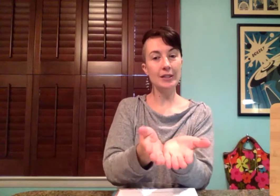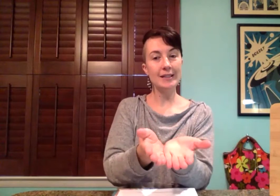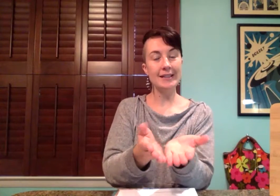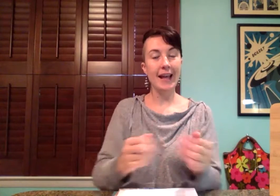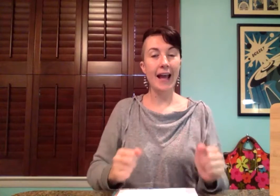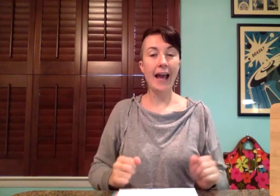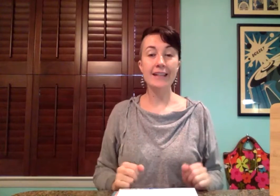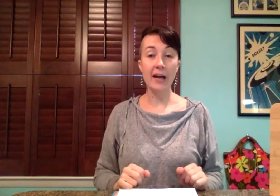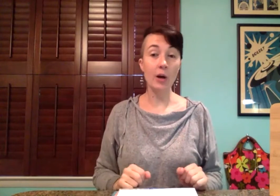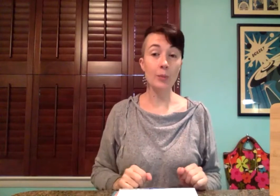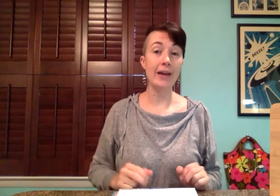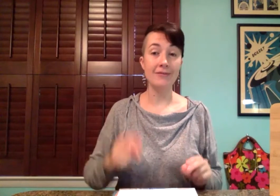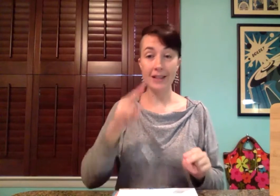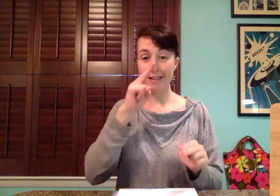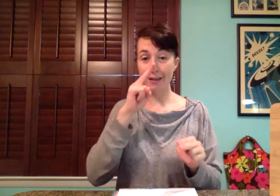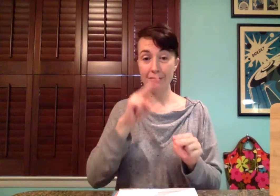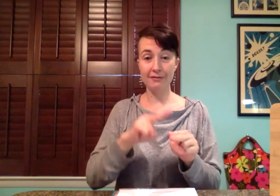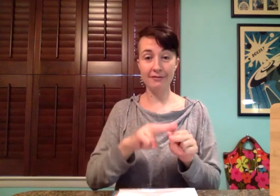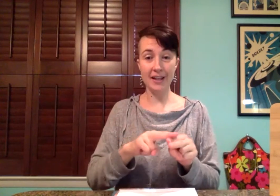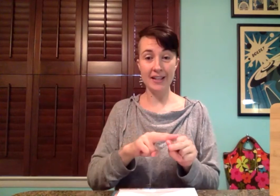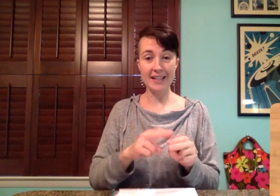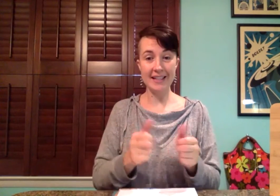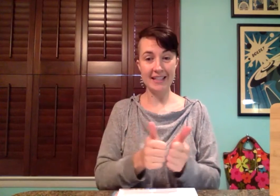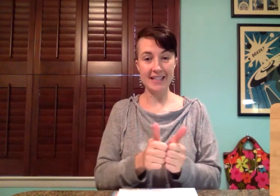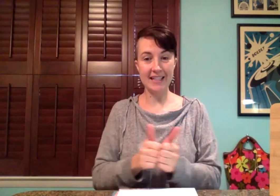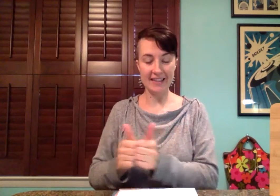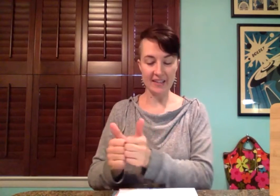books. And I hope we have lots of fun together.